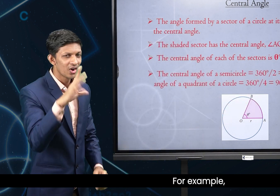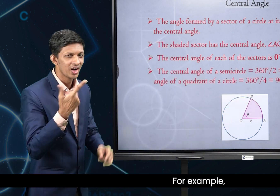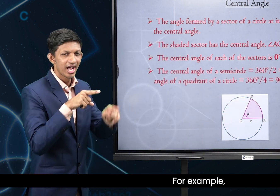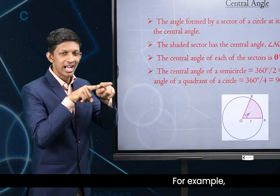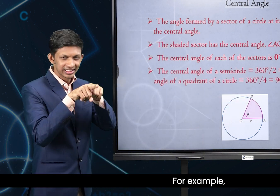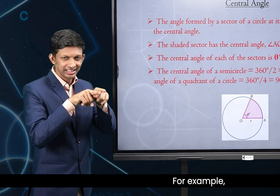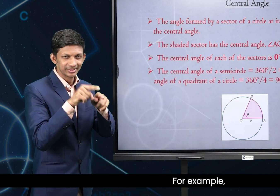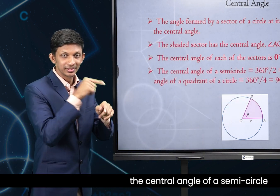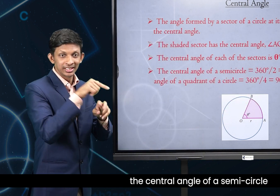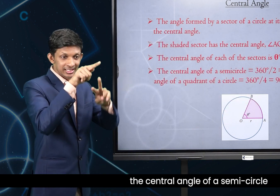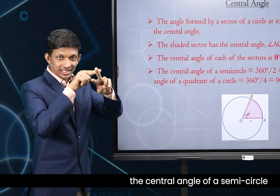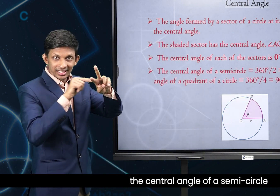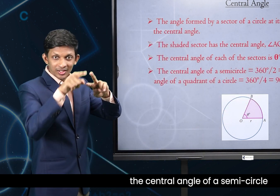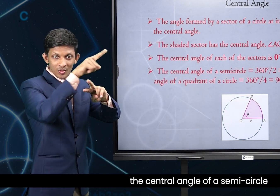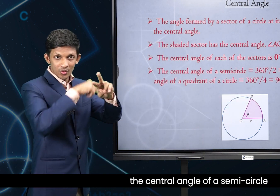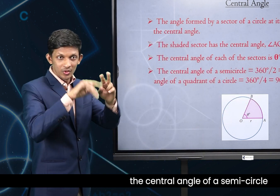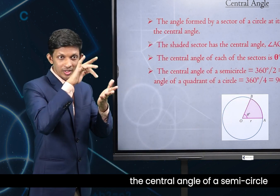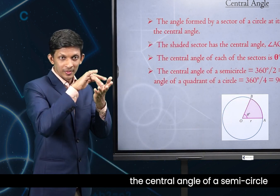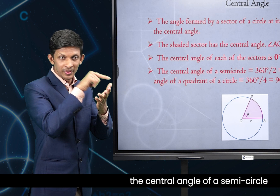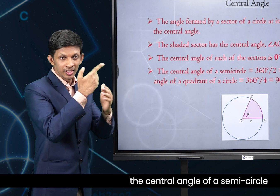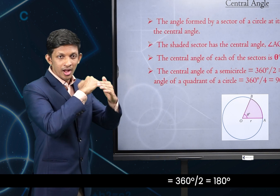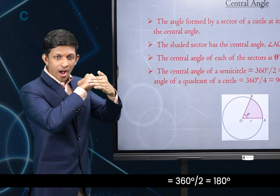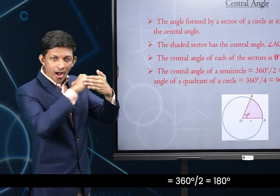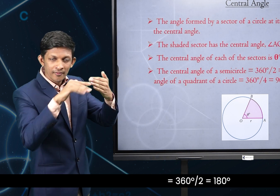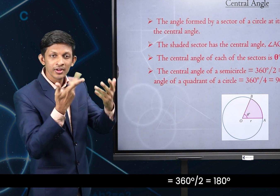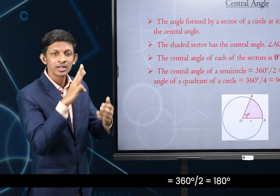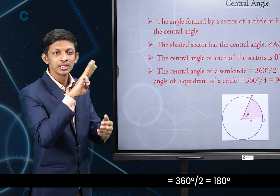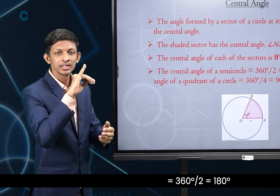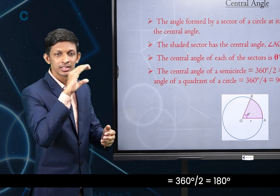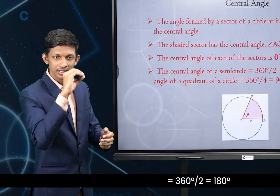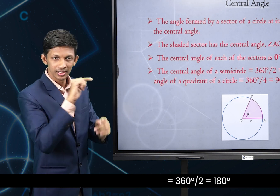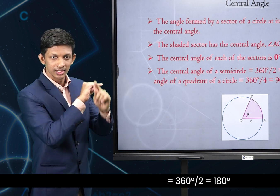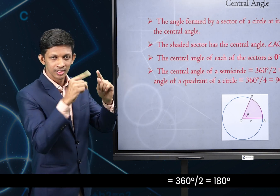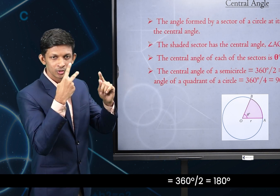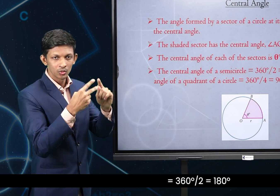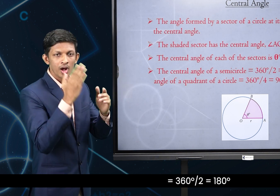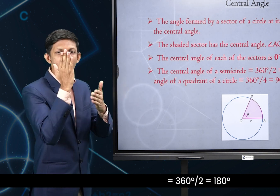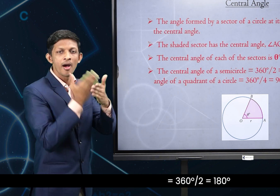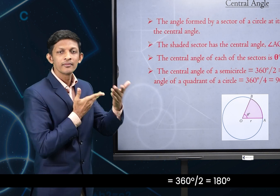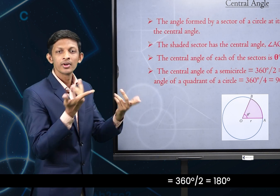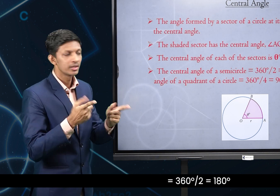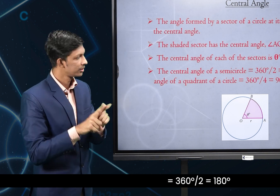For example, the central angle of a semicircle is 360 degrees by 2, which is equal to 180